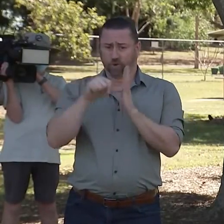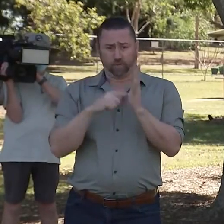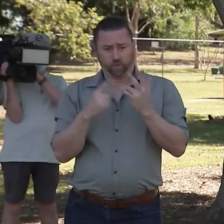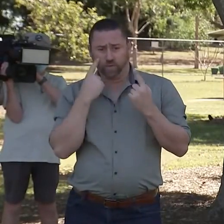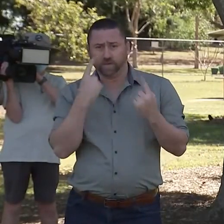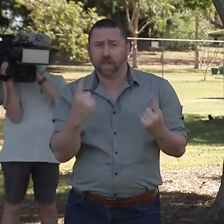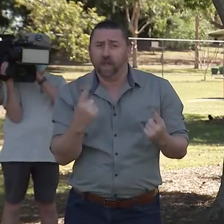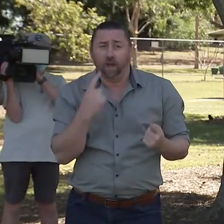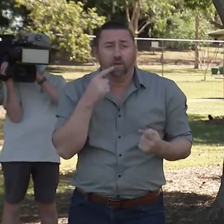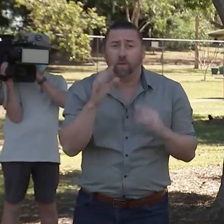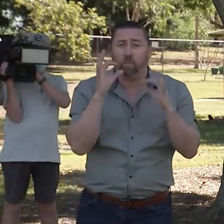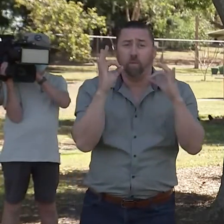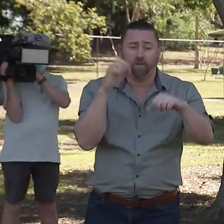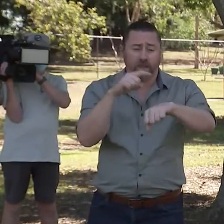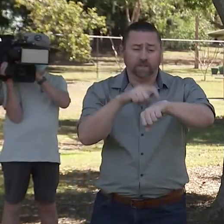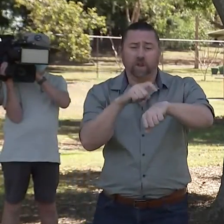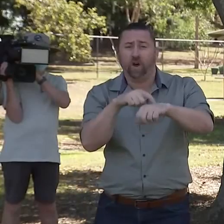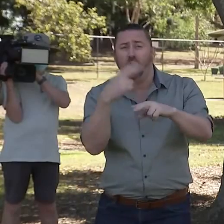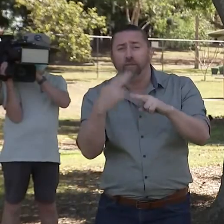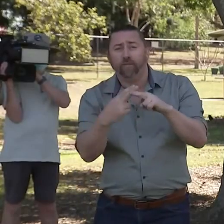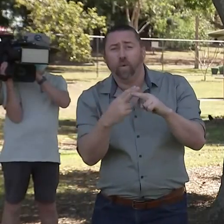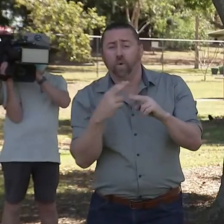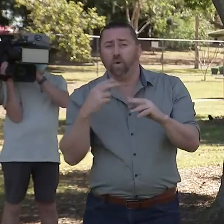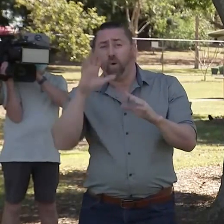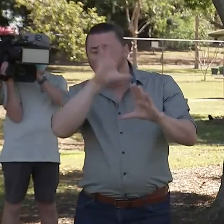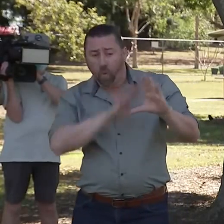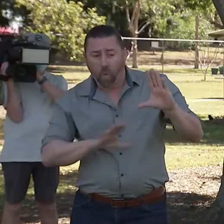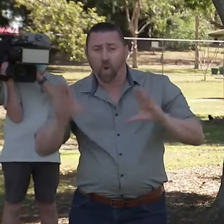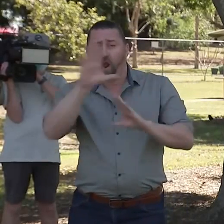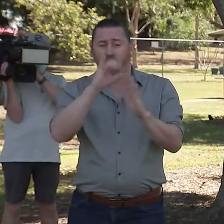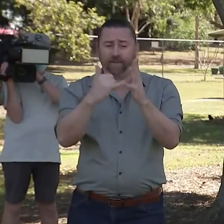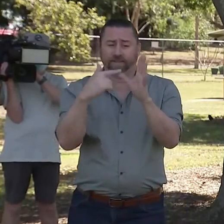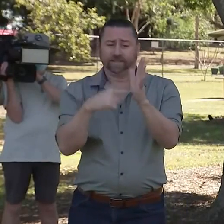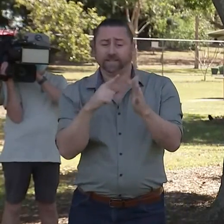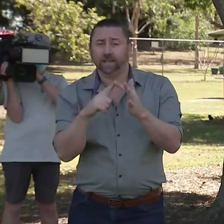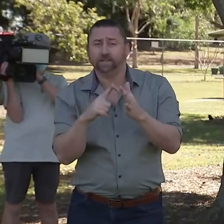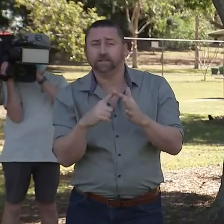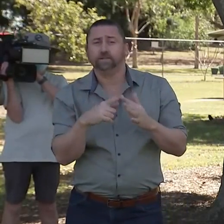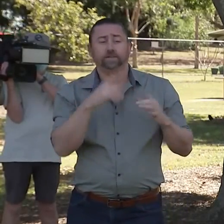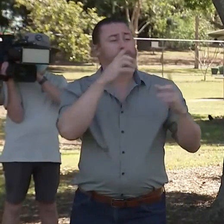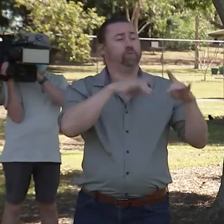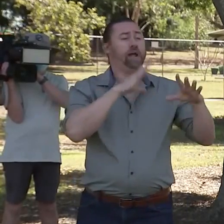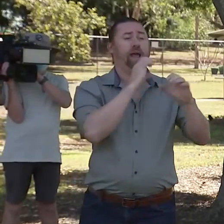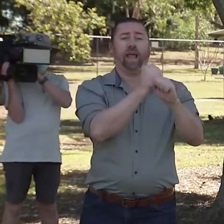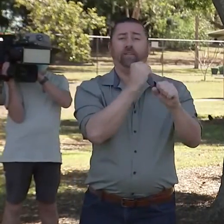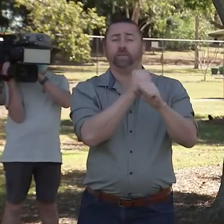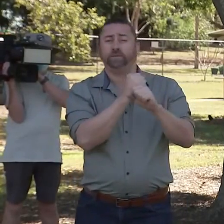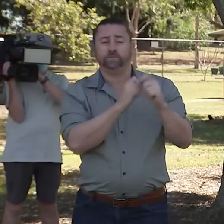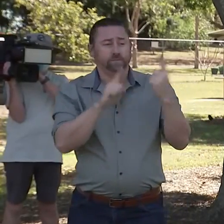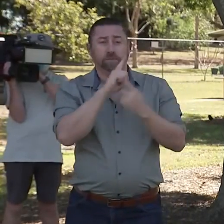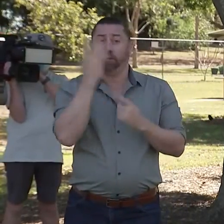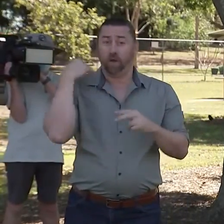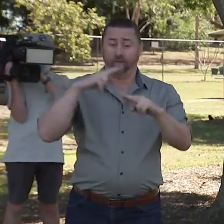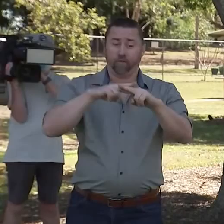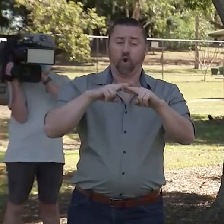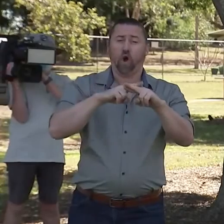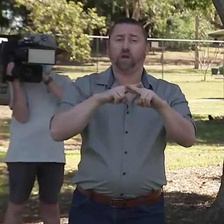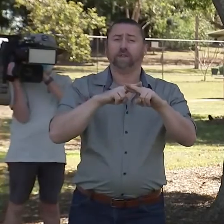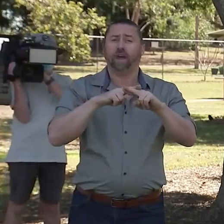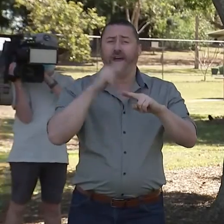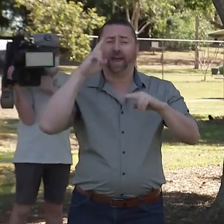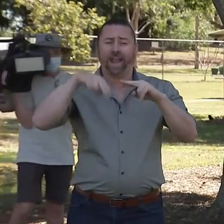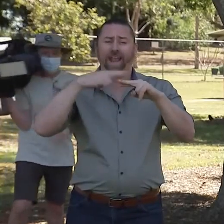states and the federal government to work together. Now, National Cabinet was a very good meeting on Friday. I want to commend the Prime Minister. It was a very, very good